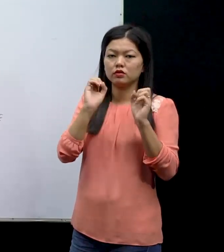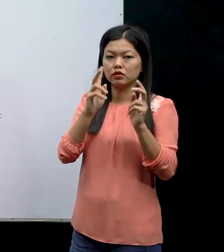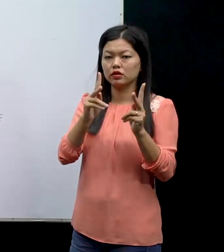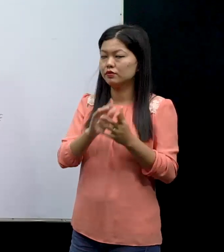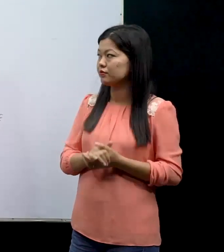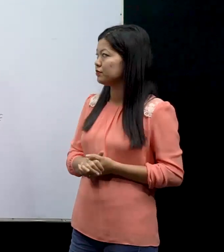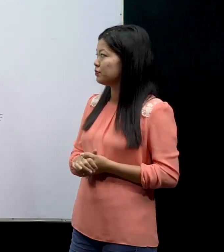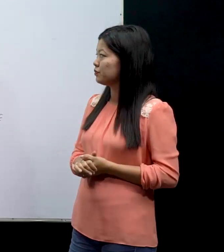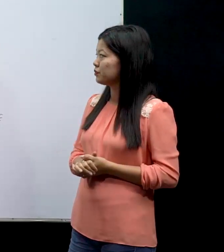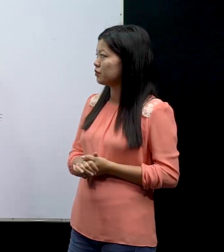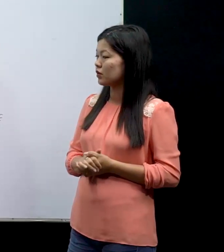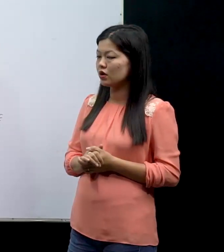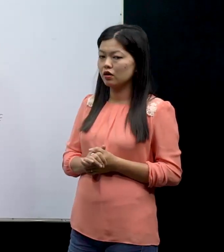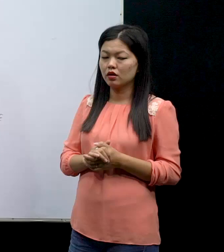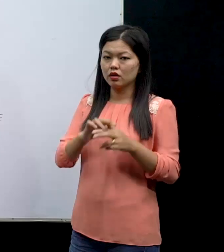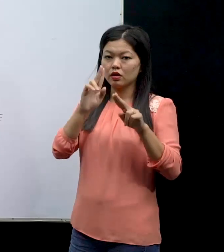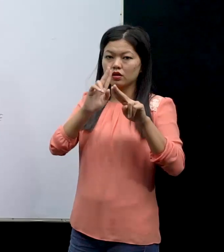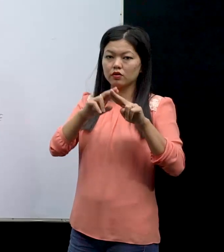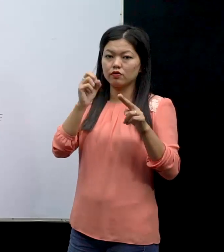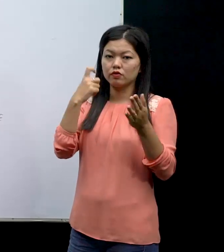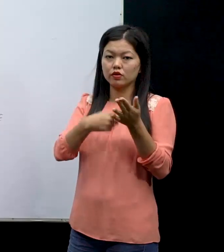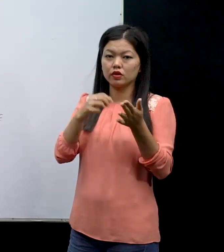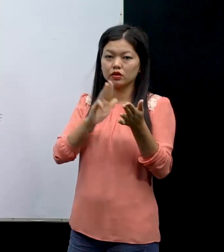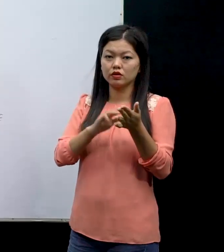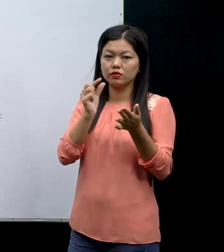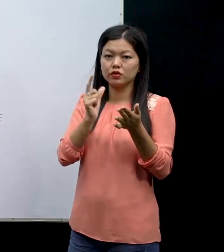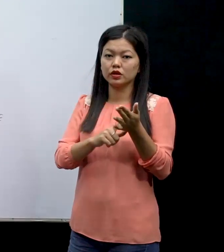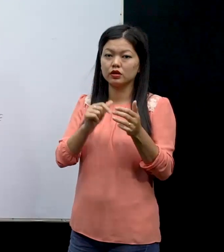for that we have to know these ions. Clear?